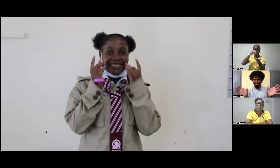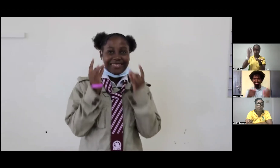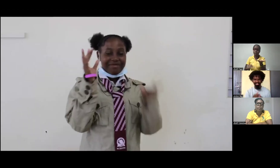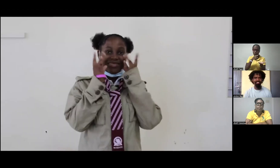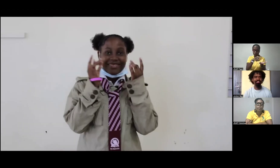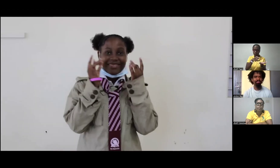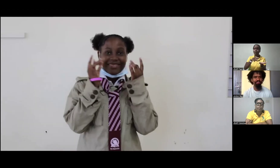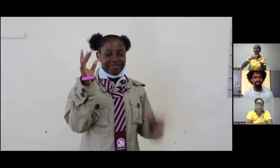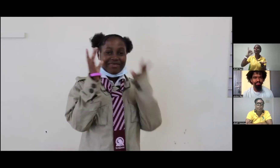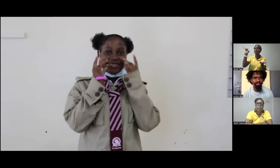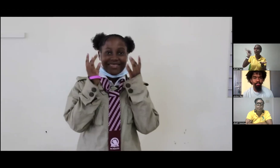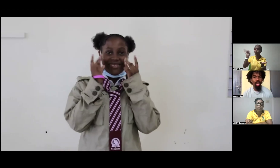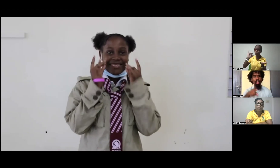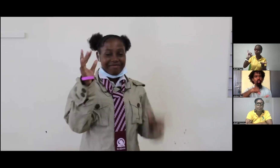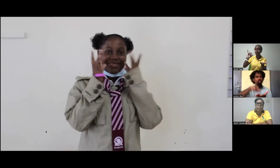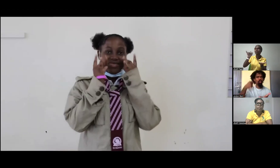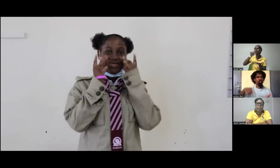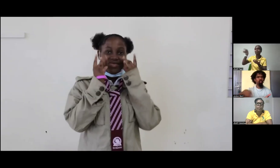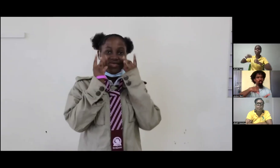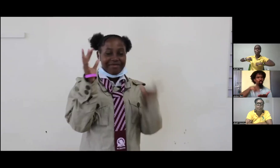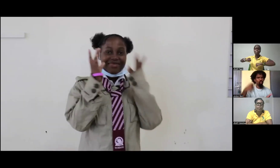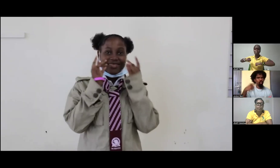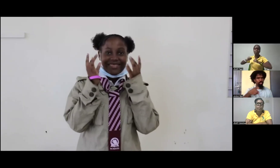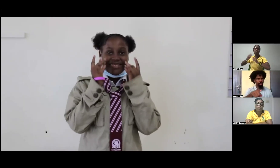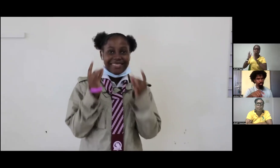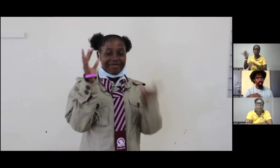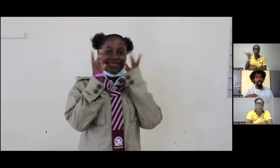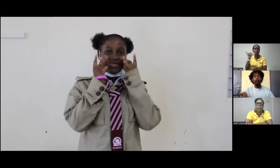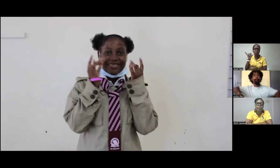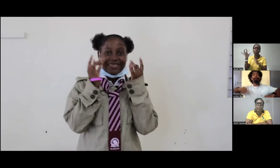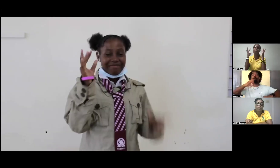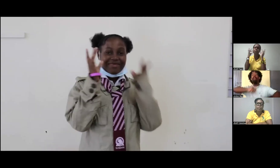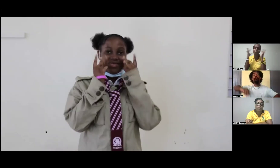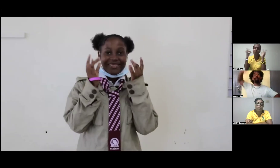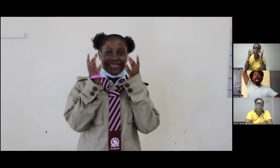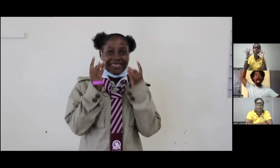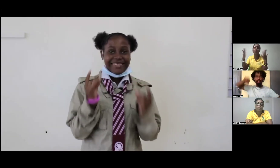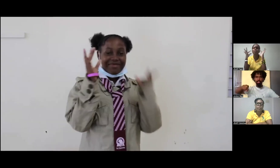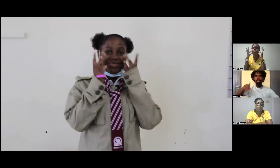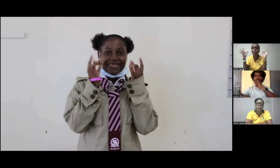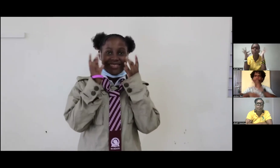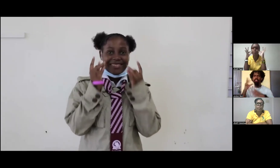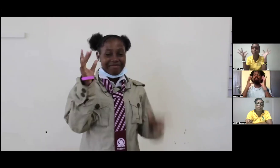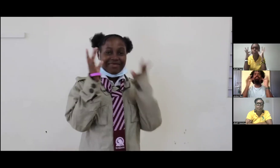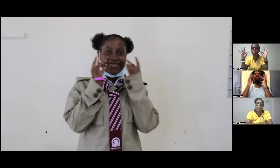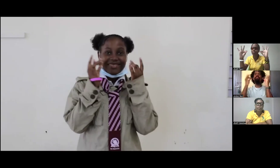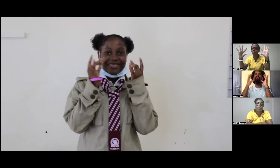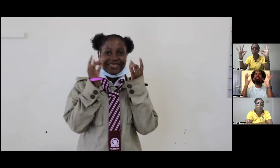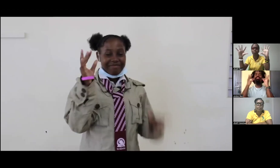This is the country sign for JSL. This is the sign for JSL, sorry. So you notice that it's comparative, it's